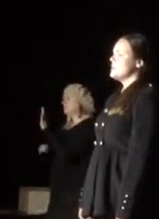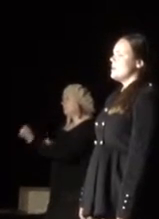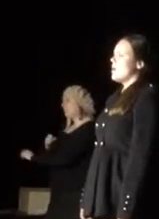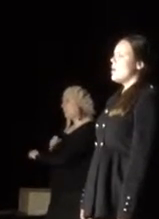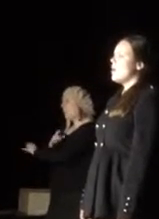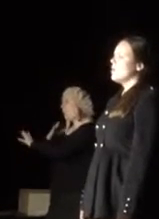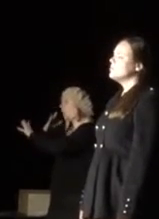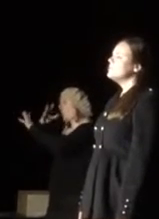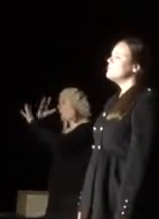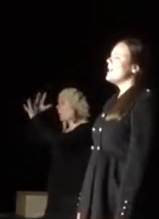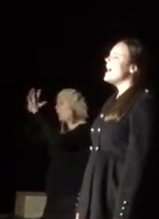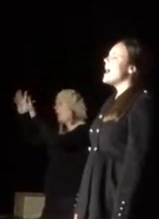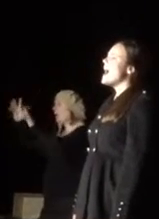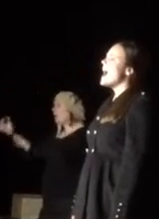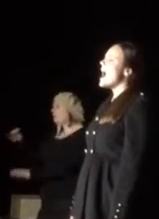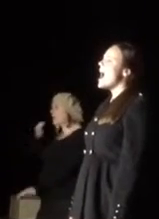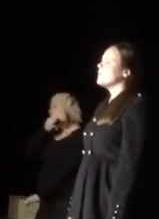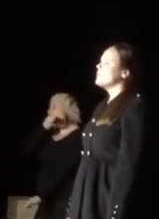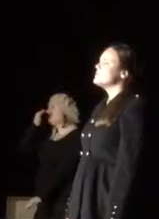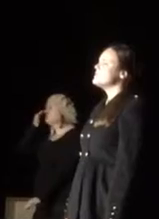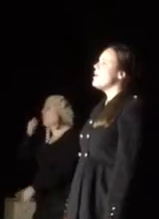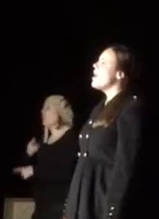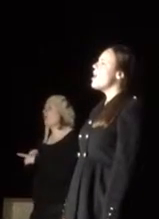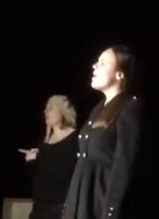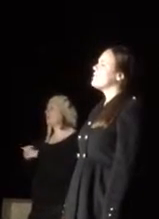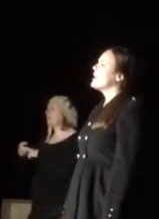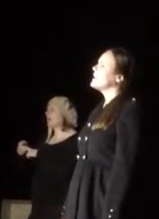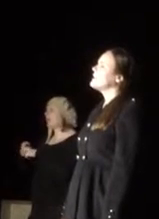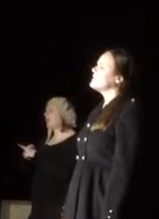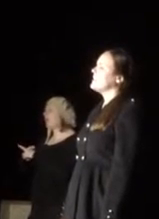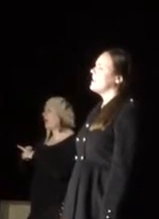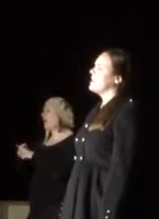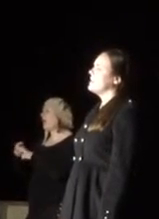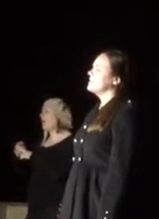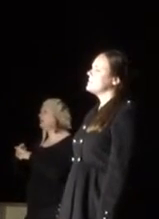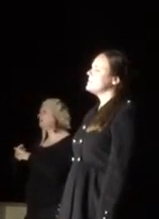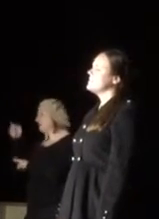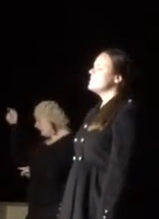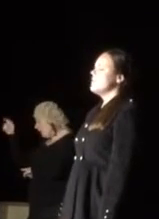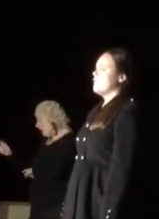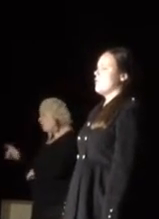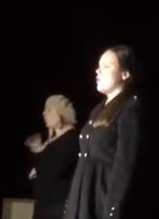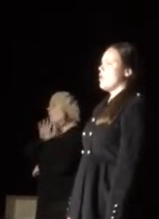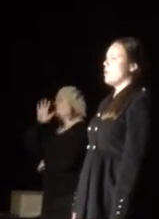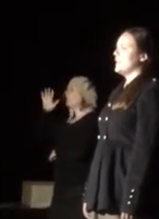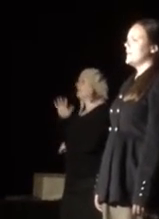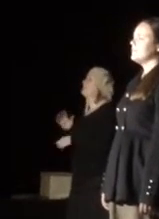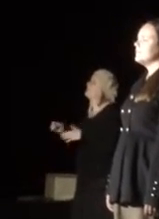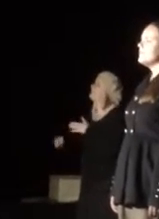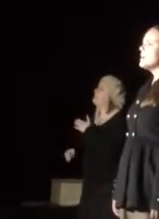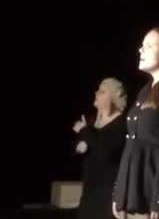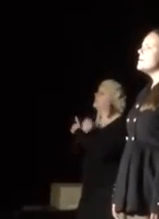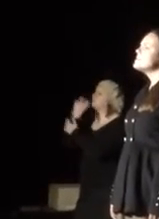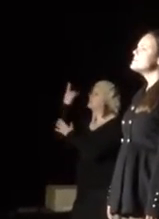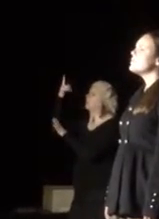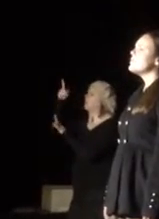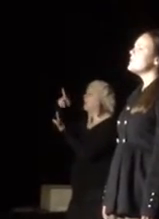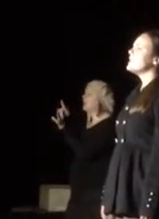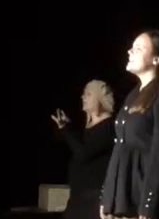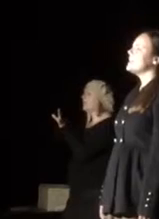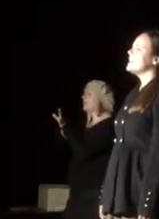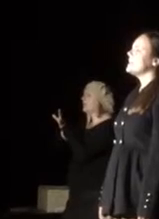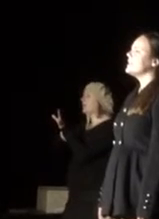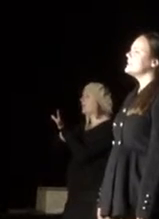Oh, flowers of England Fall in the